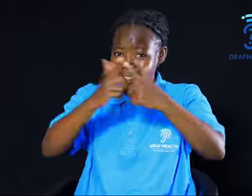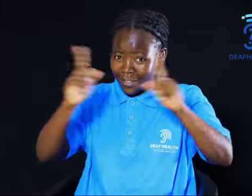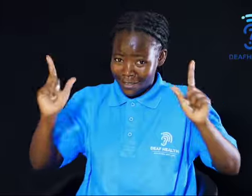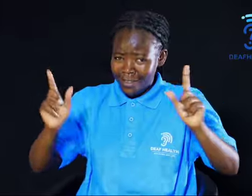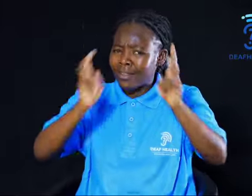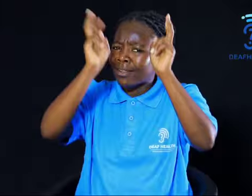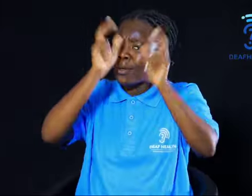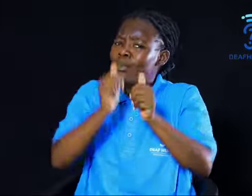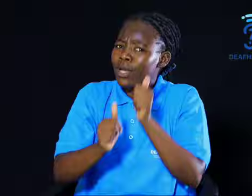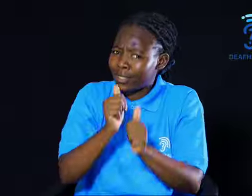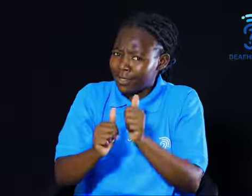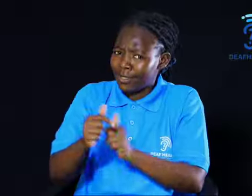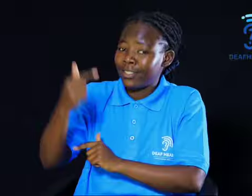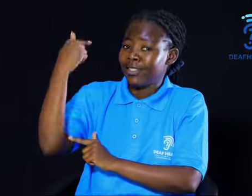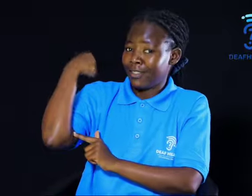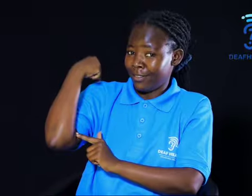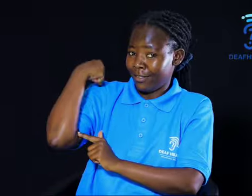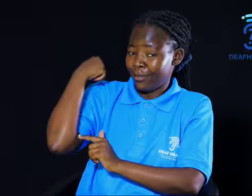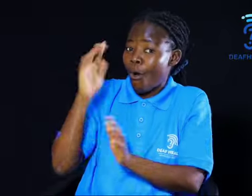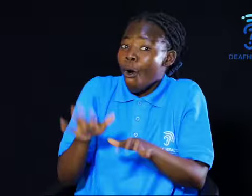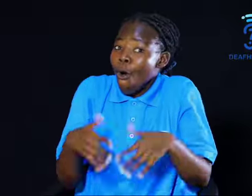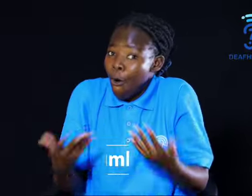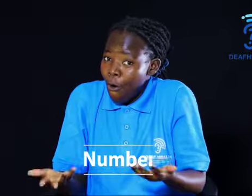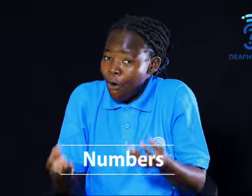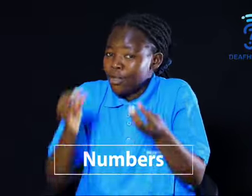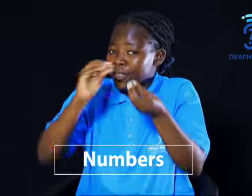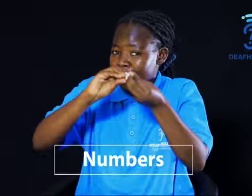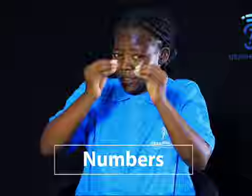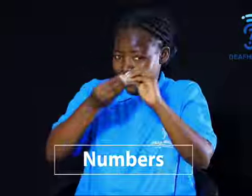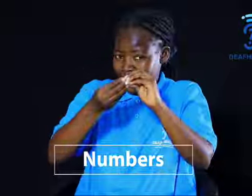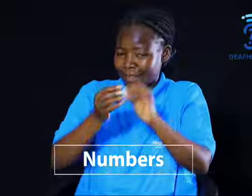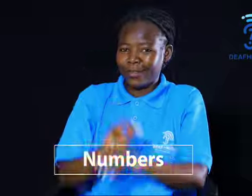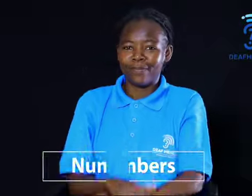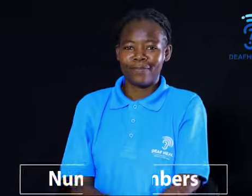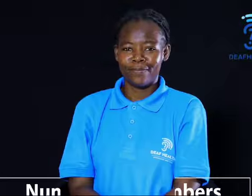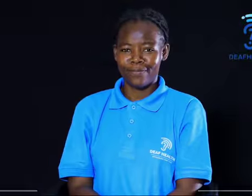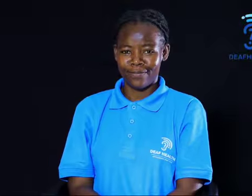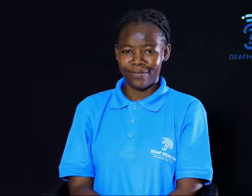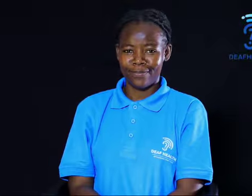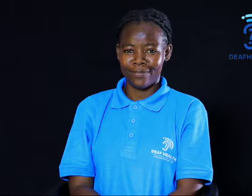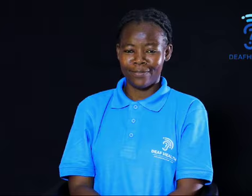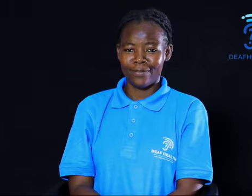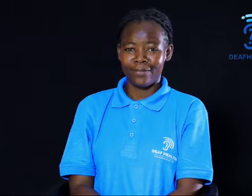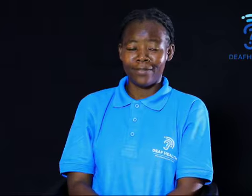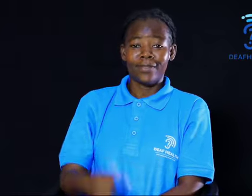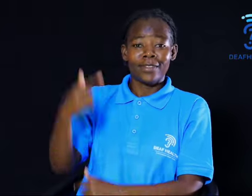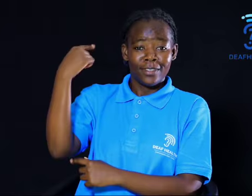learn, our sign language class will be learning which topic? Numbers, or that's how we sign numbers. So we